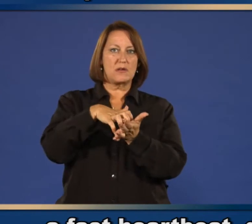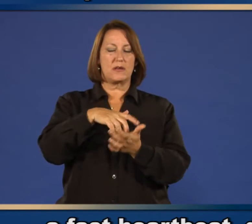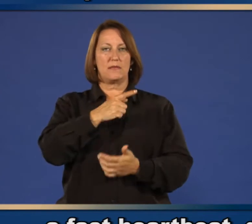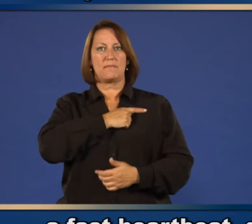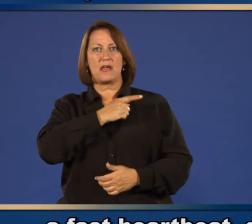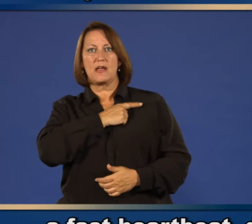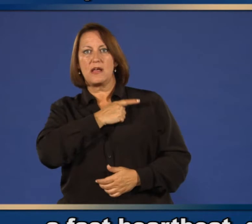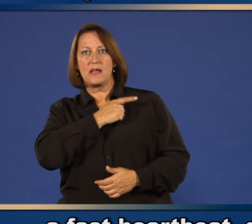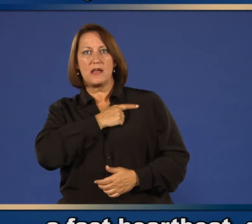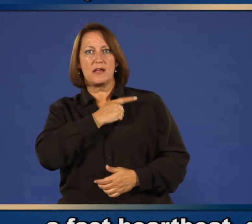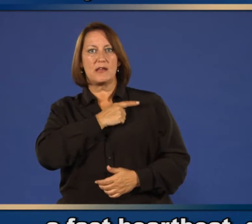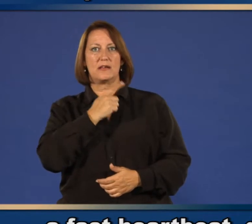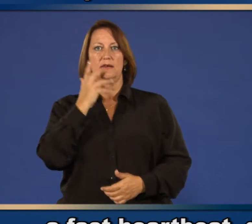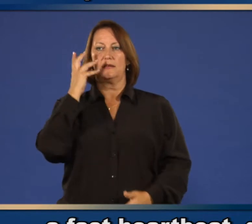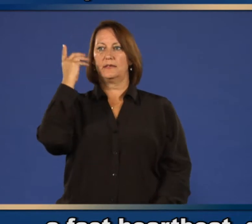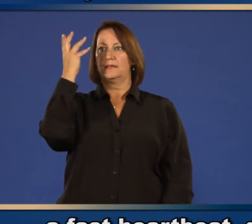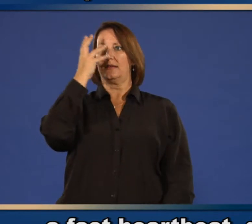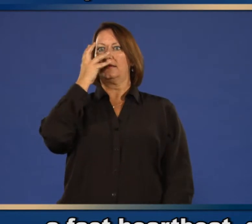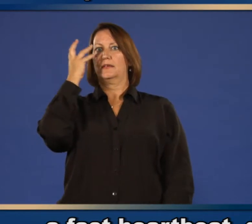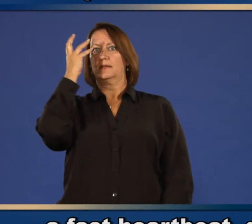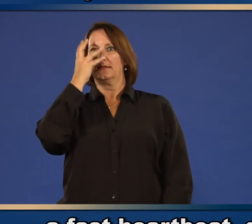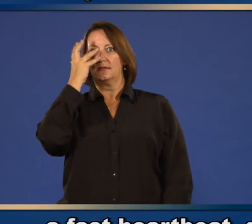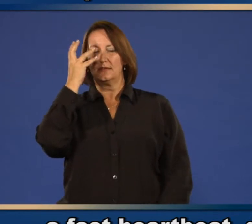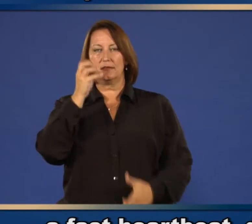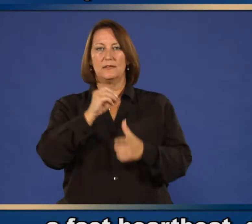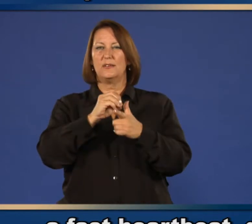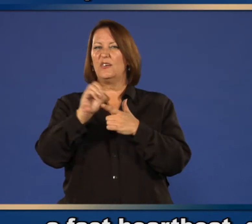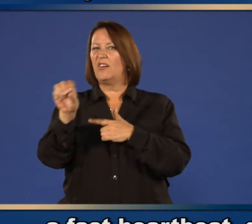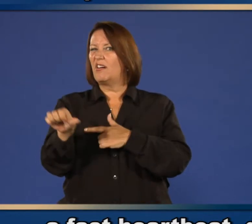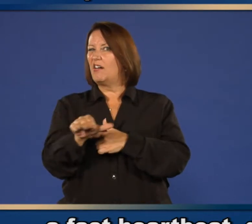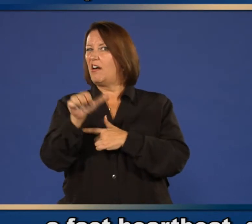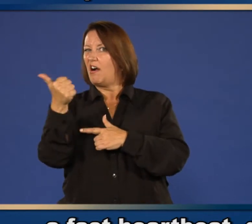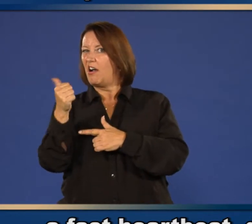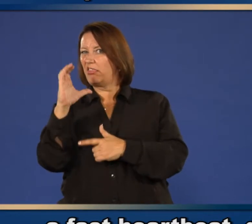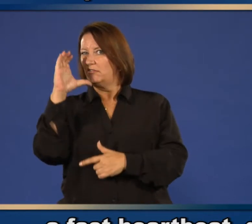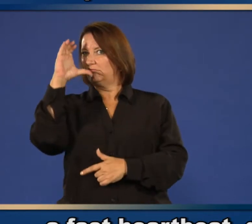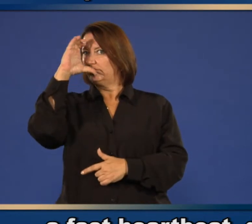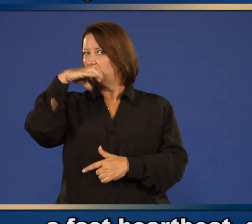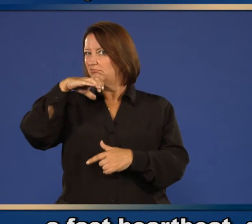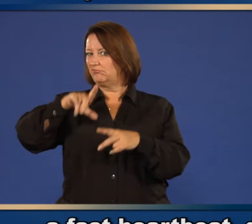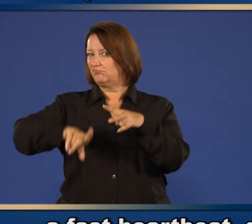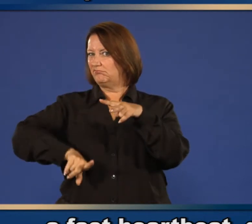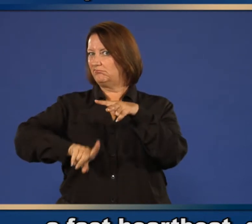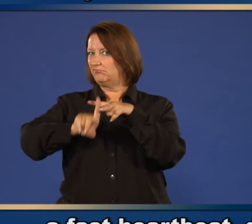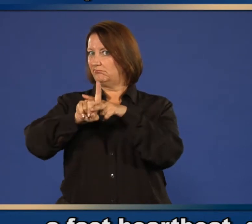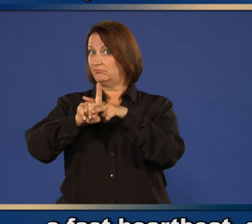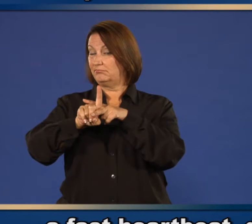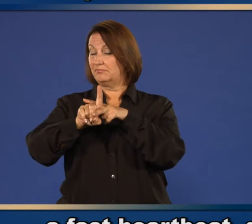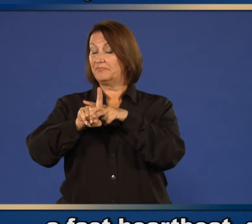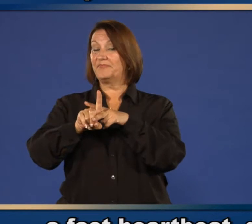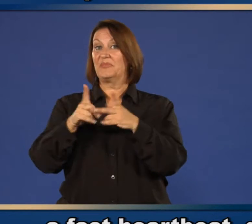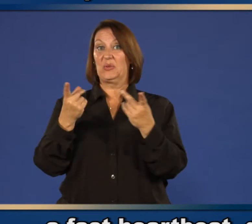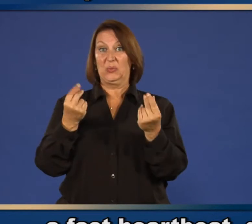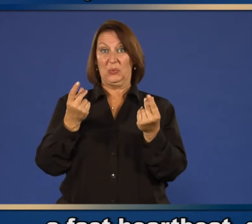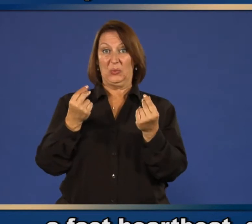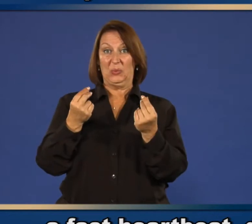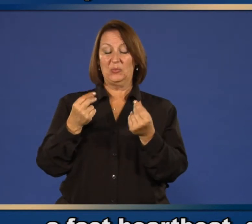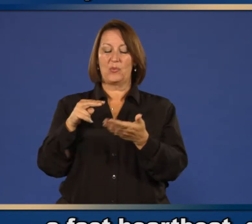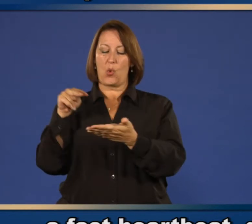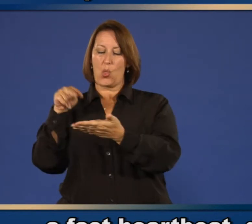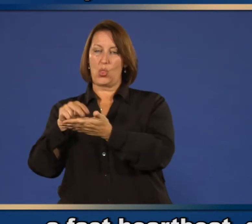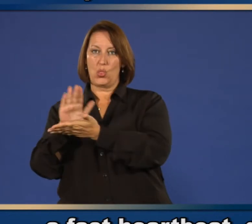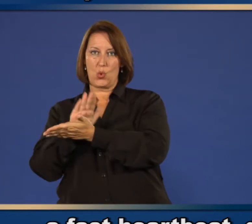fast heartbeat, dizziness, or some other unexpected problem, call the phone